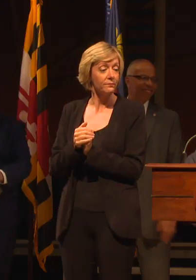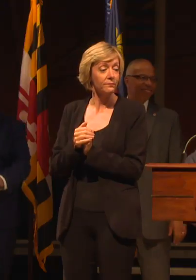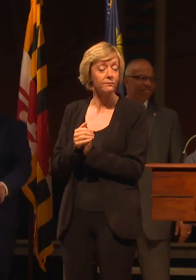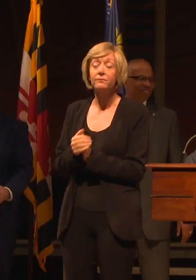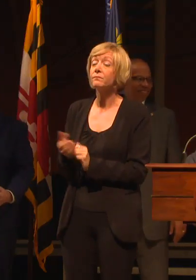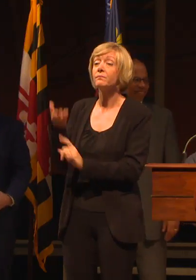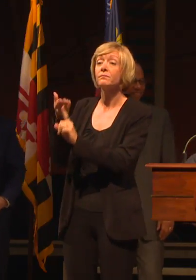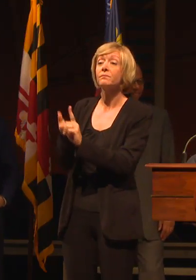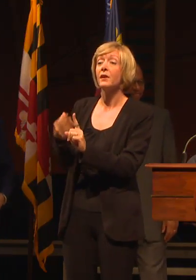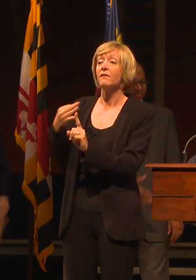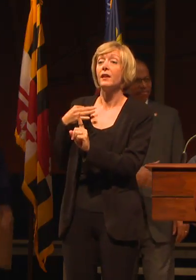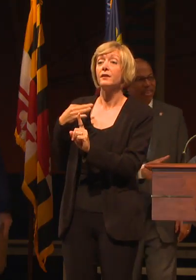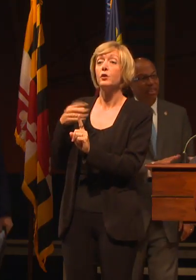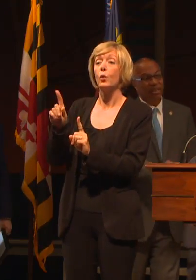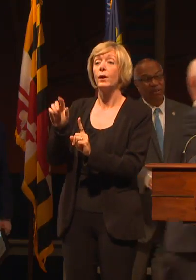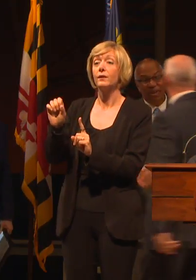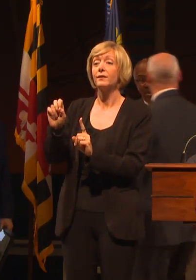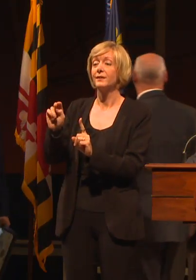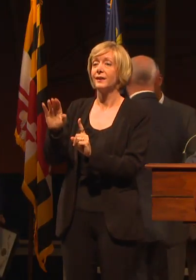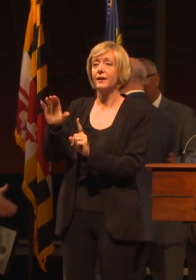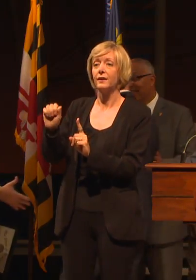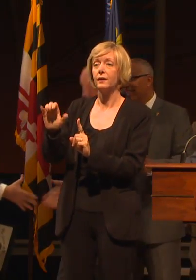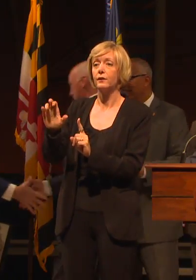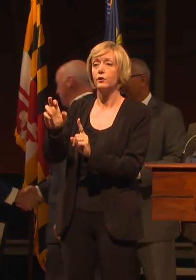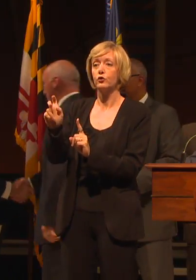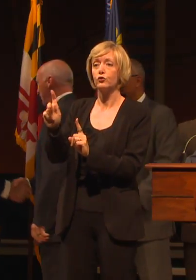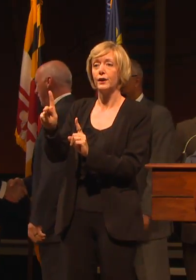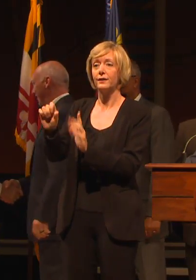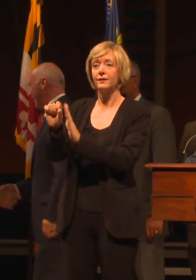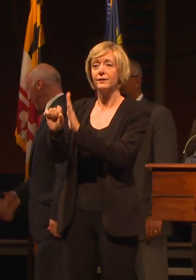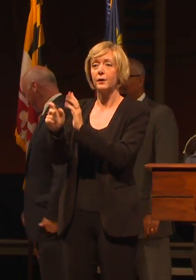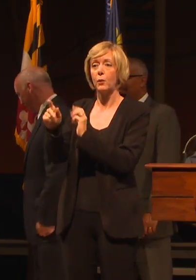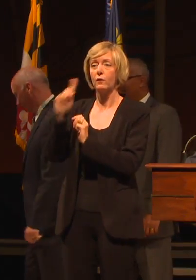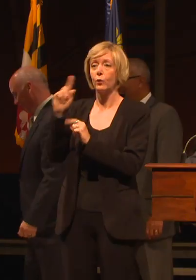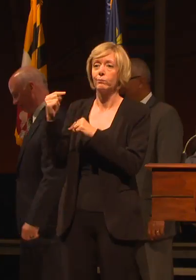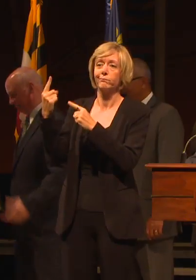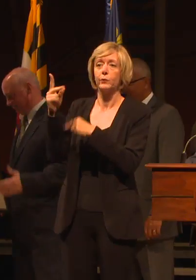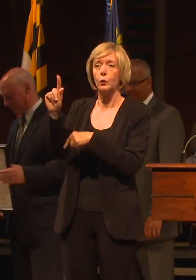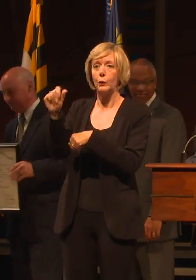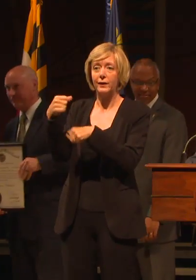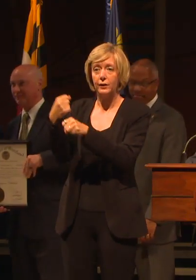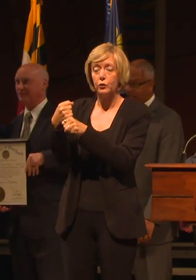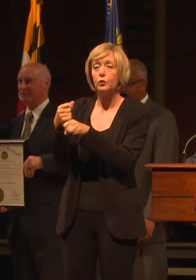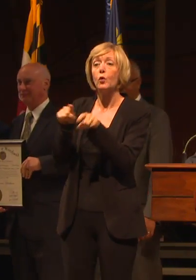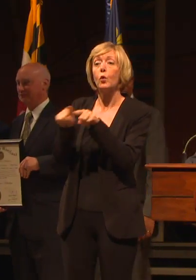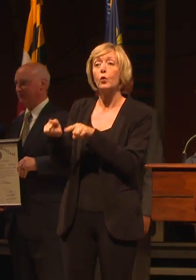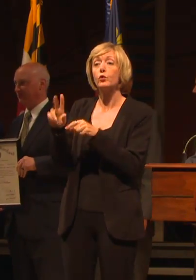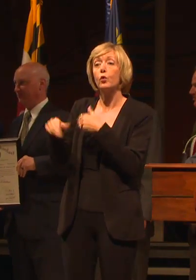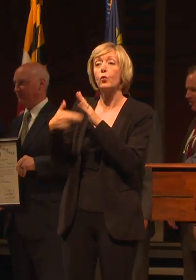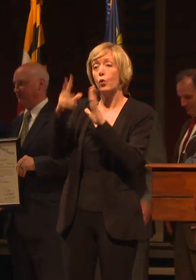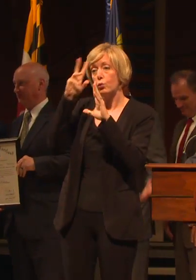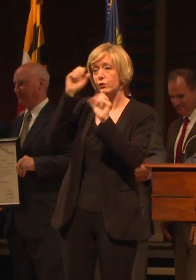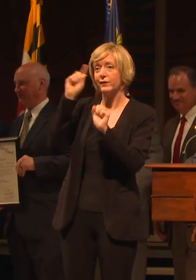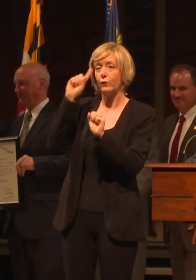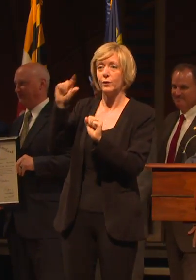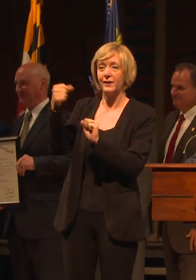Kenneth has been volunteering at Seneca Creek State Park for over 20 years and has served as president for the past